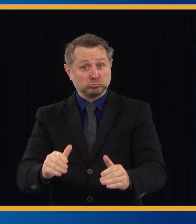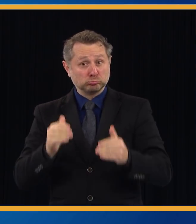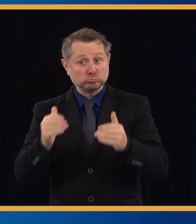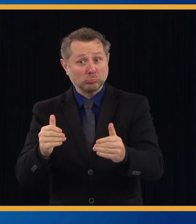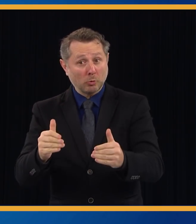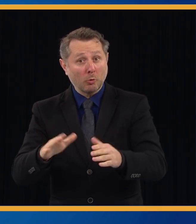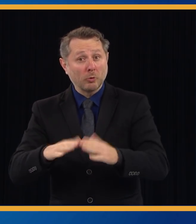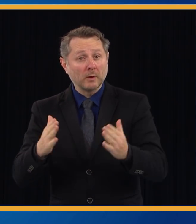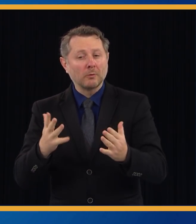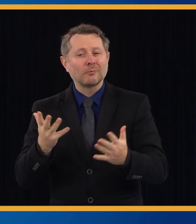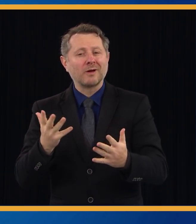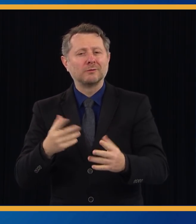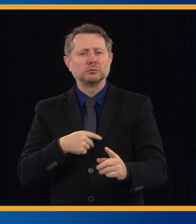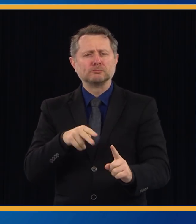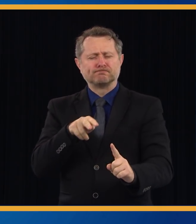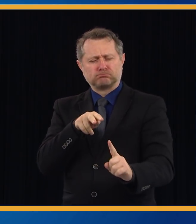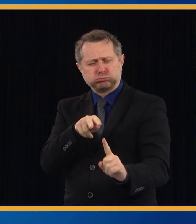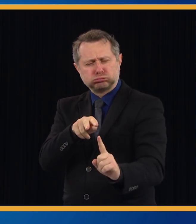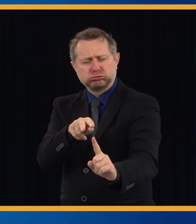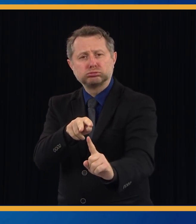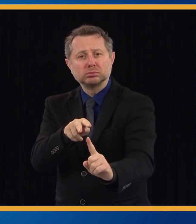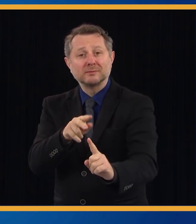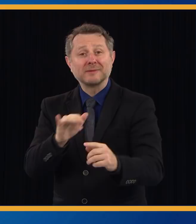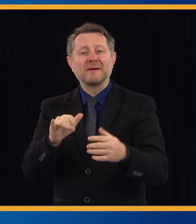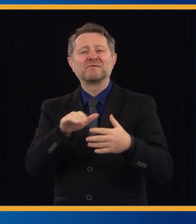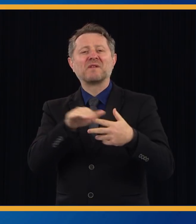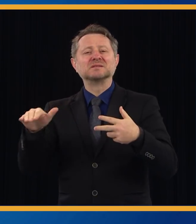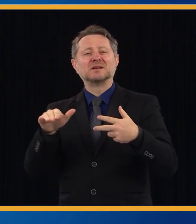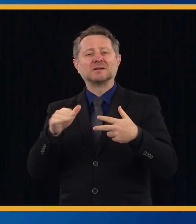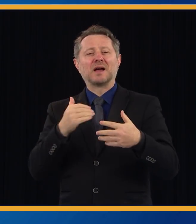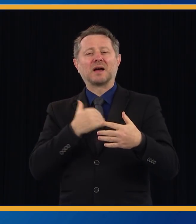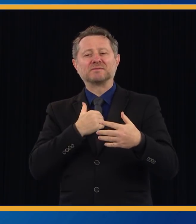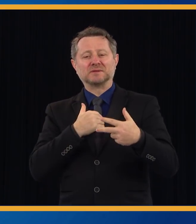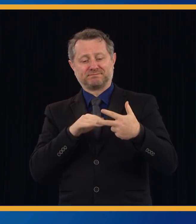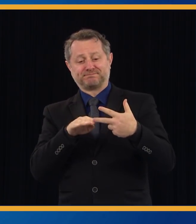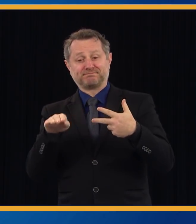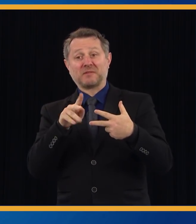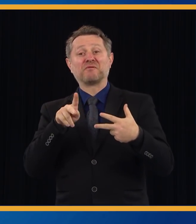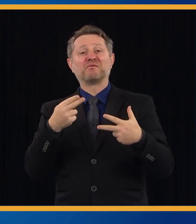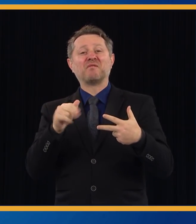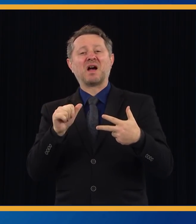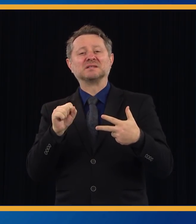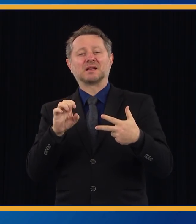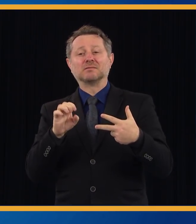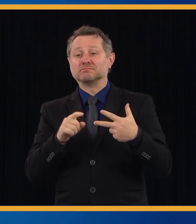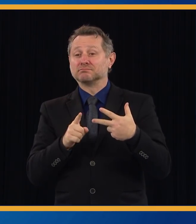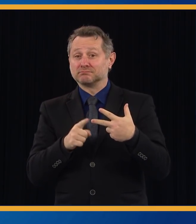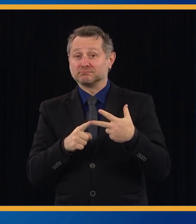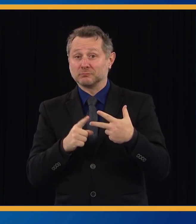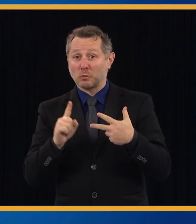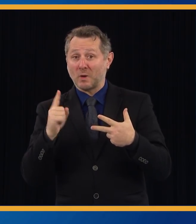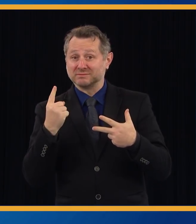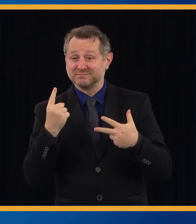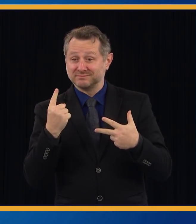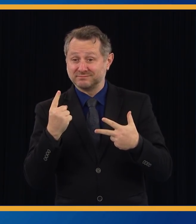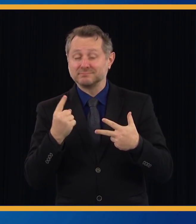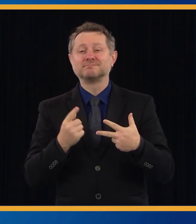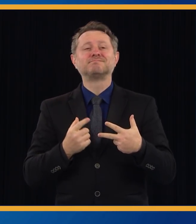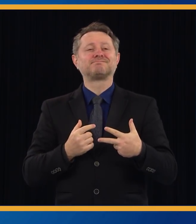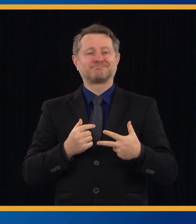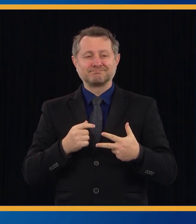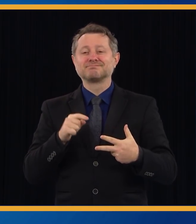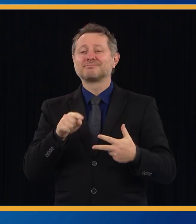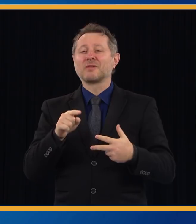do. Phase one of reopening will involve construction